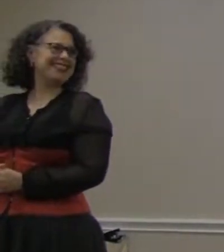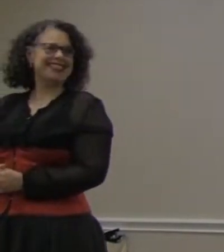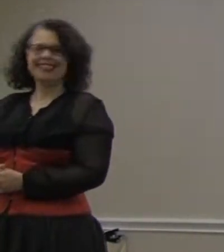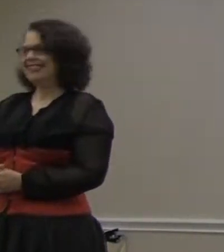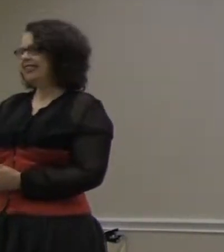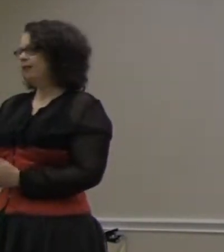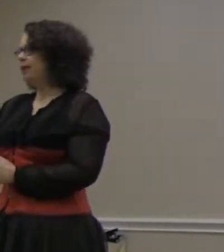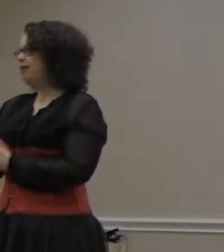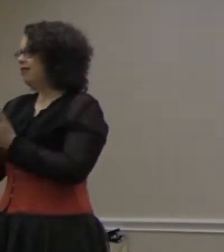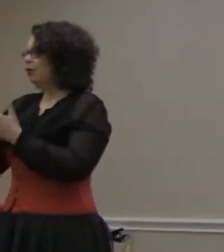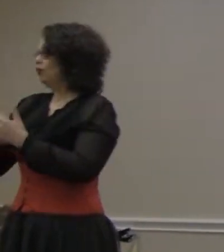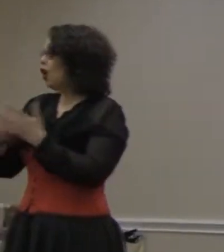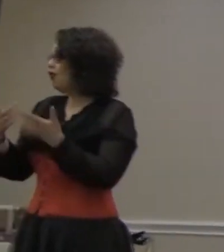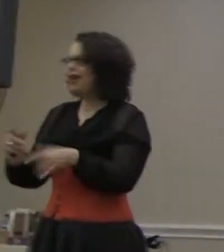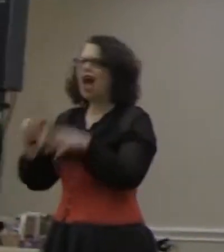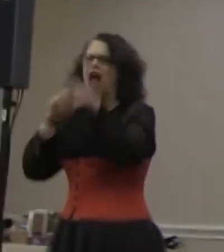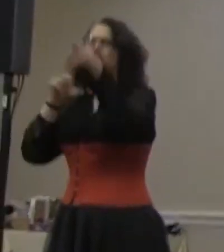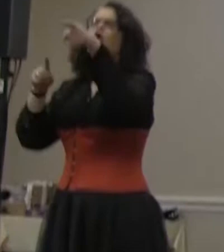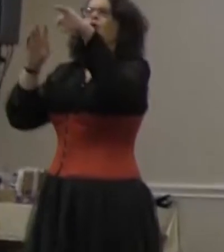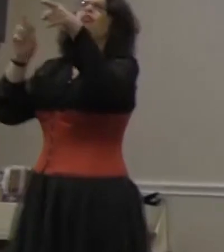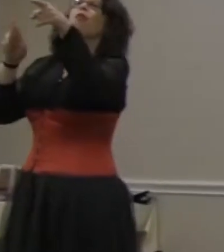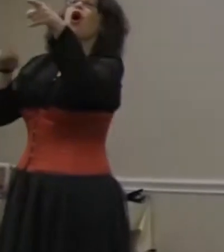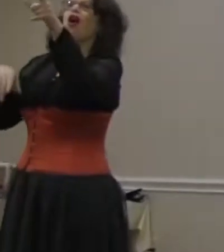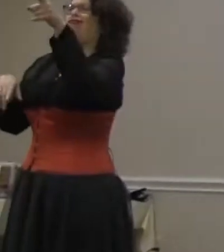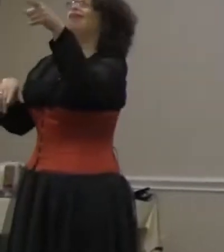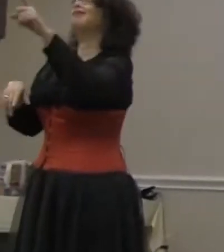Maybe some of you have already started. I saw you at the bar.